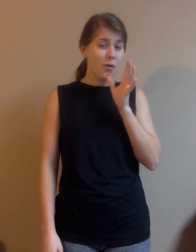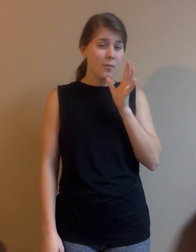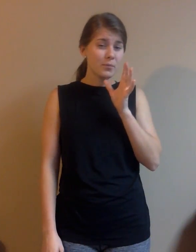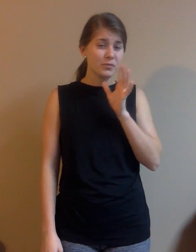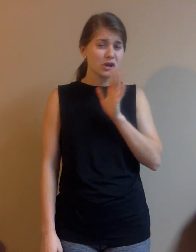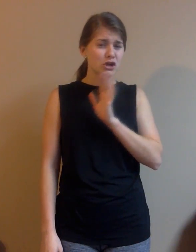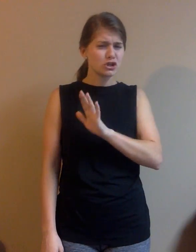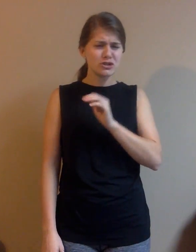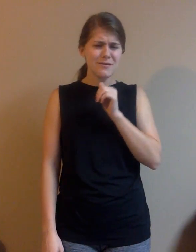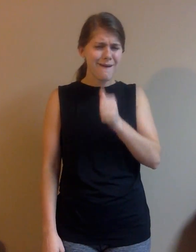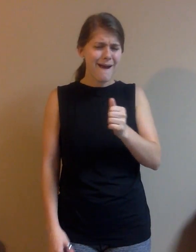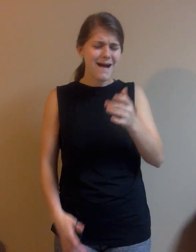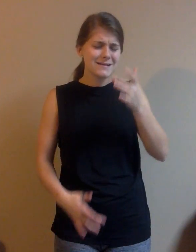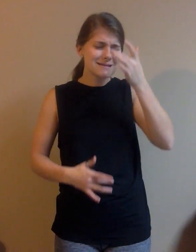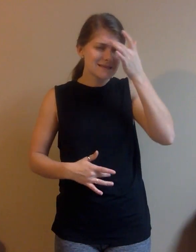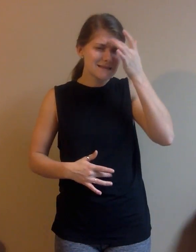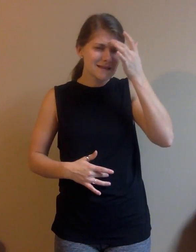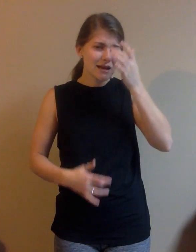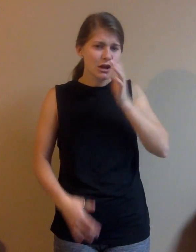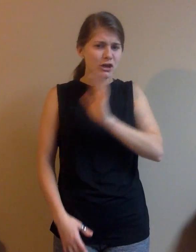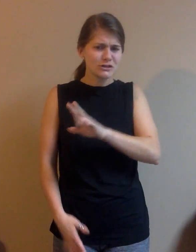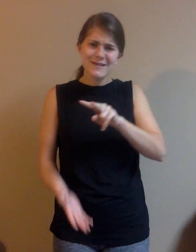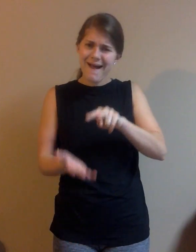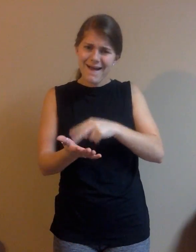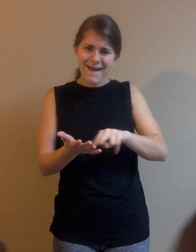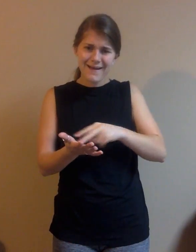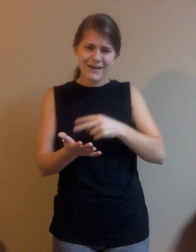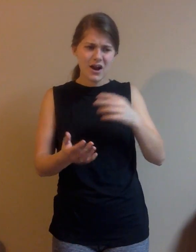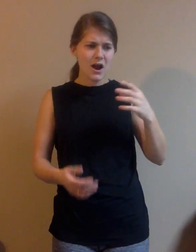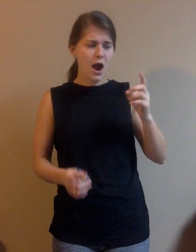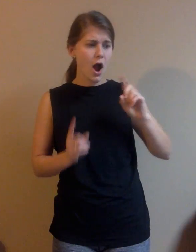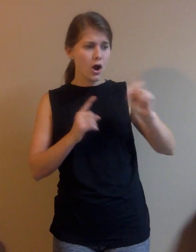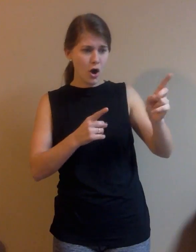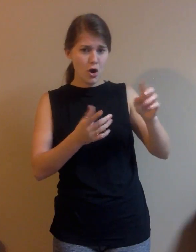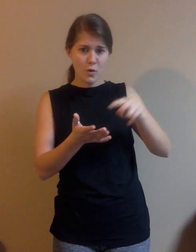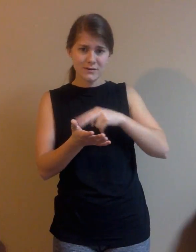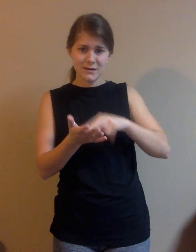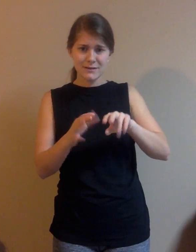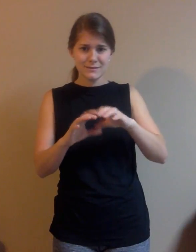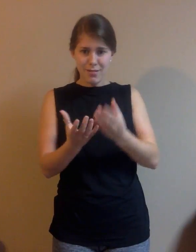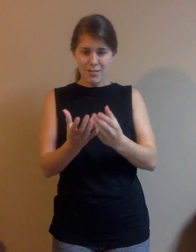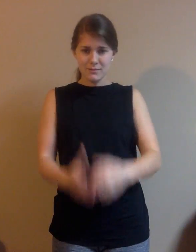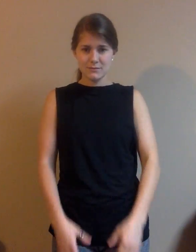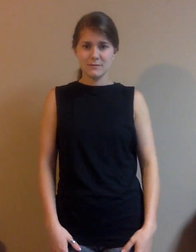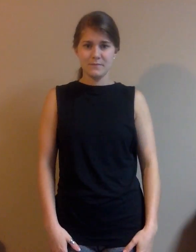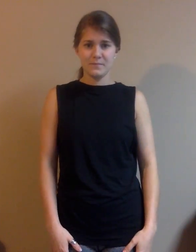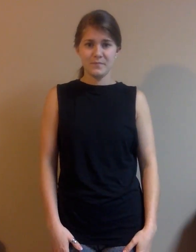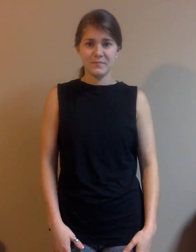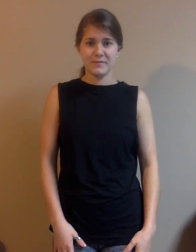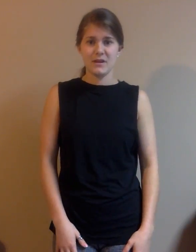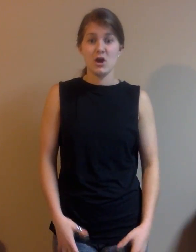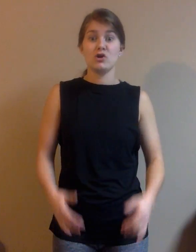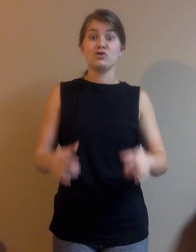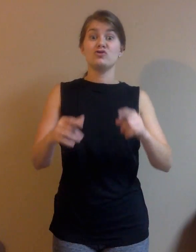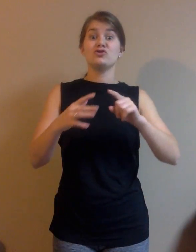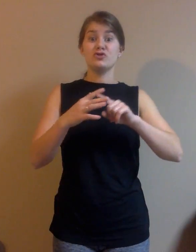They did ballet, they did tap, they did jazz, they did modern, they did contemporary. She was eventually auditioned for the Royal Ballet School. She became a soloist. She had a wonderful career at the